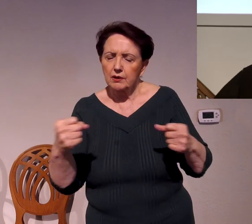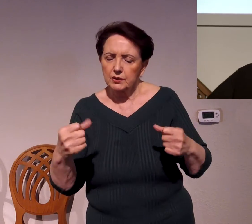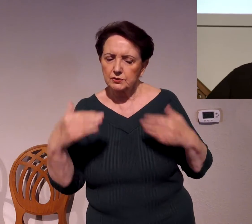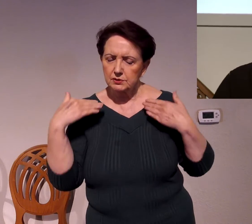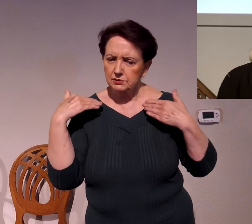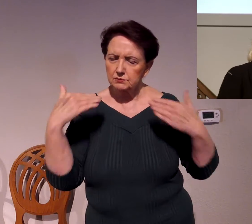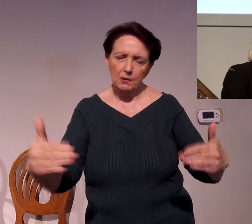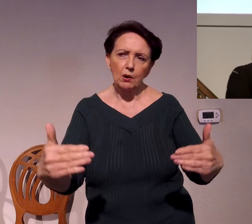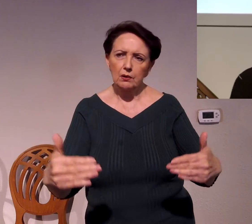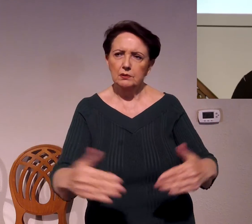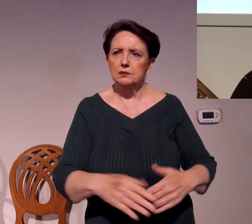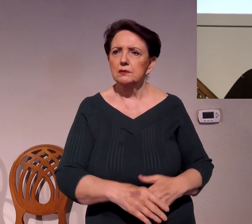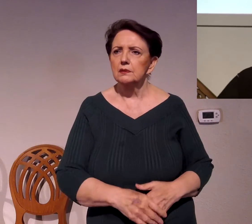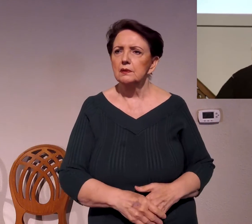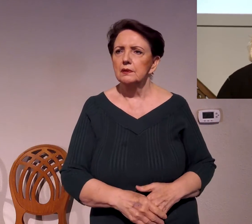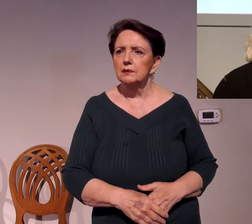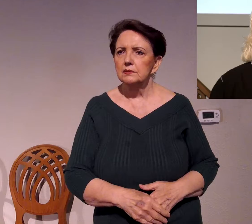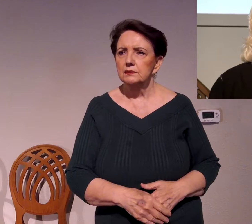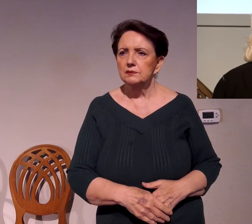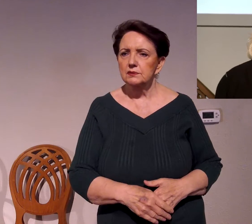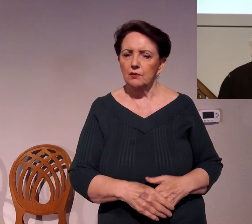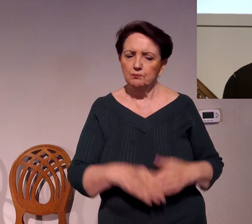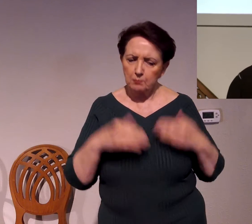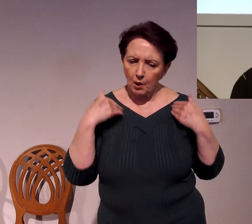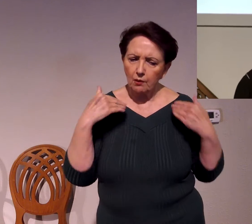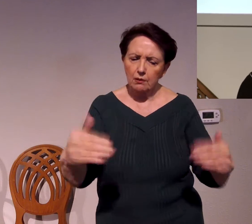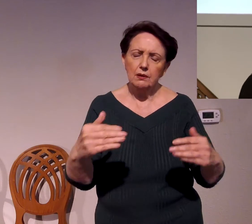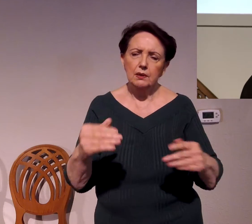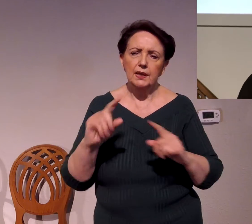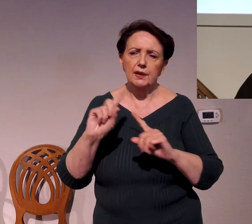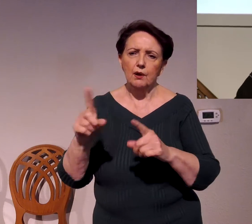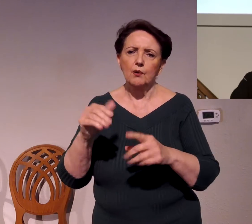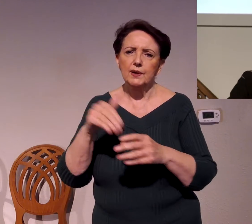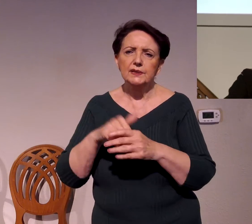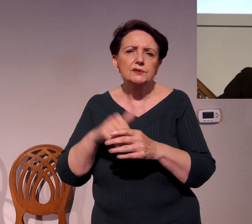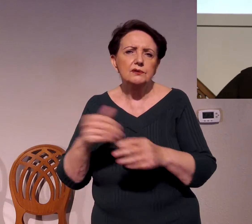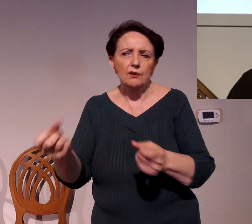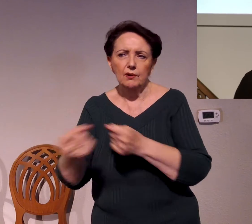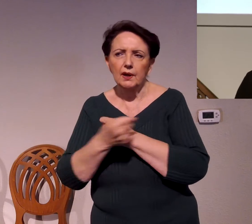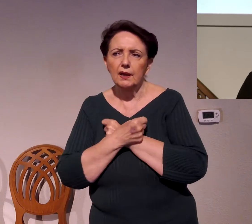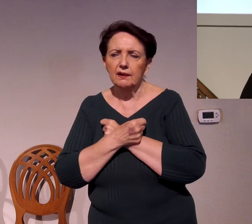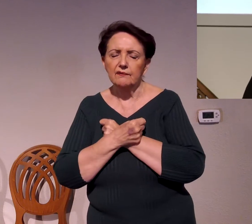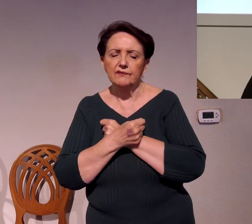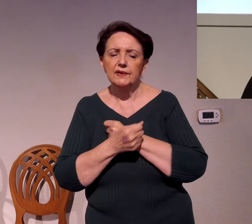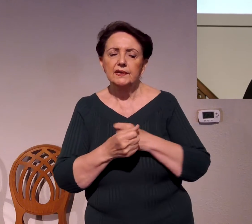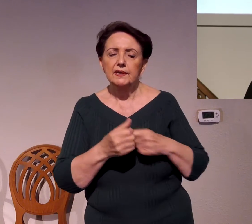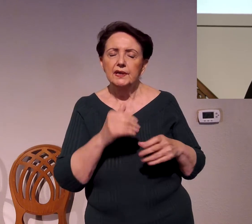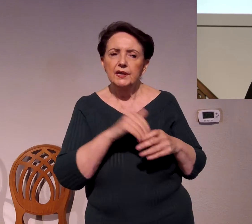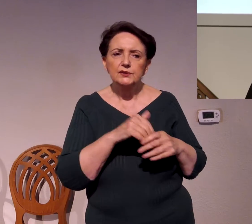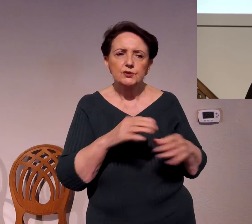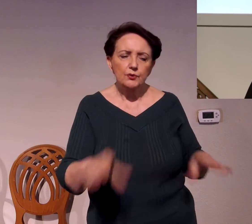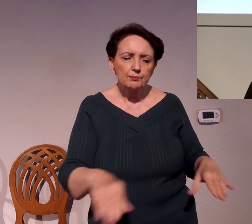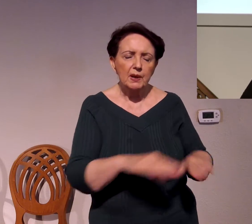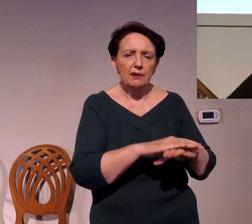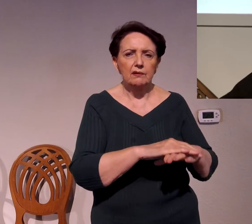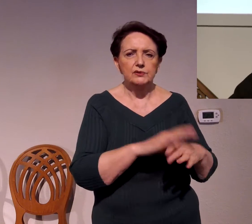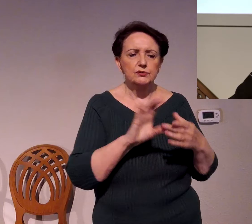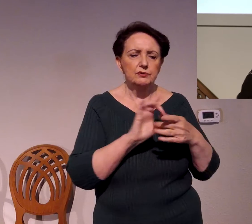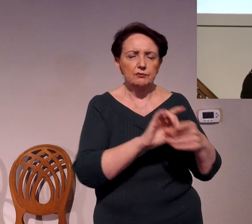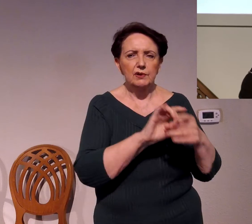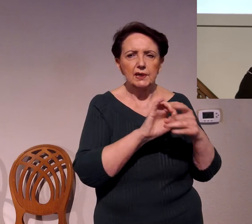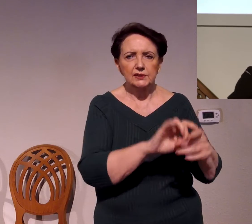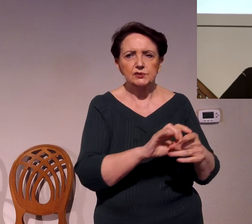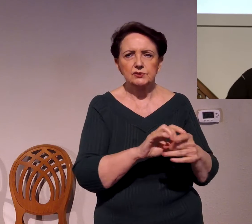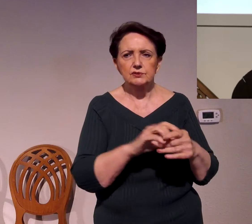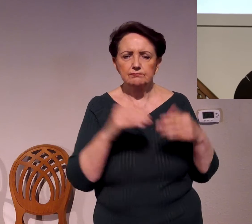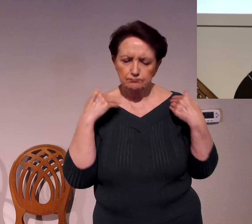bold. So boldly go into your love. Boldly go into your marriage or your relationship.